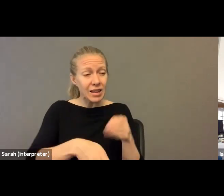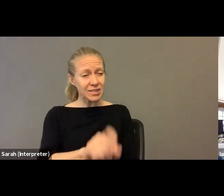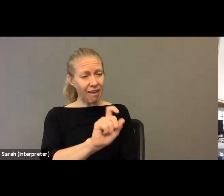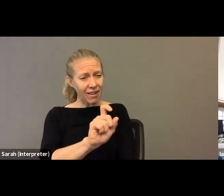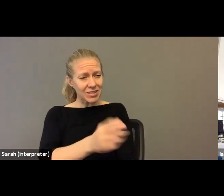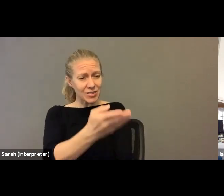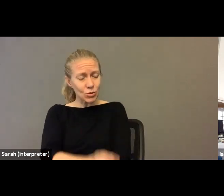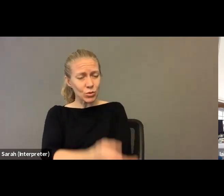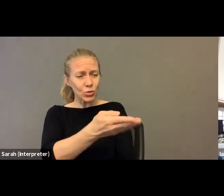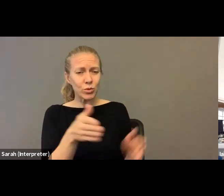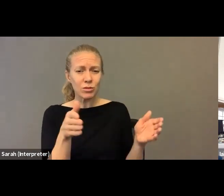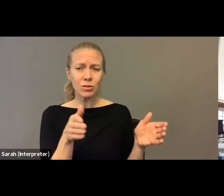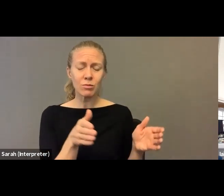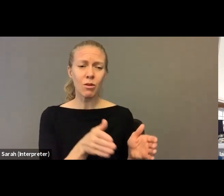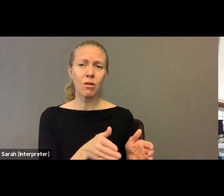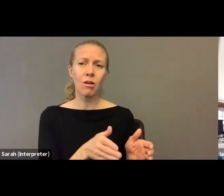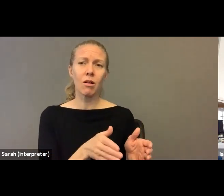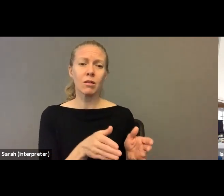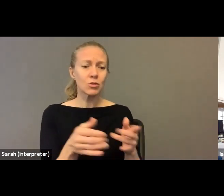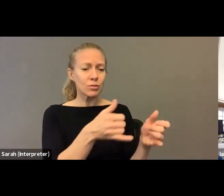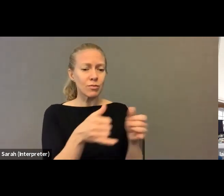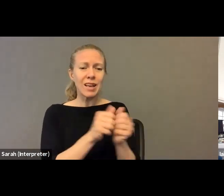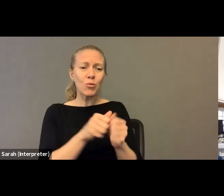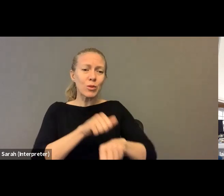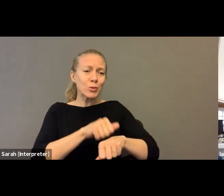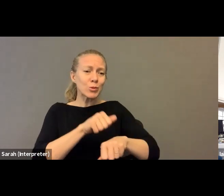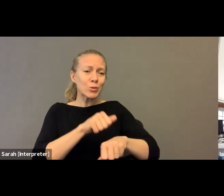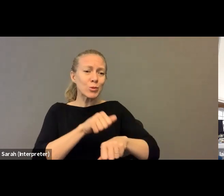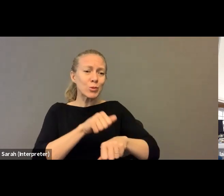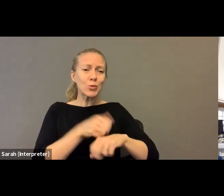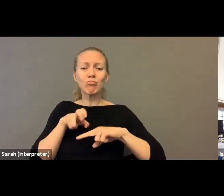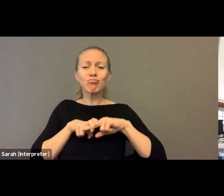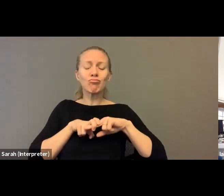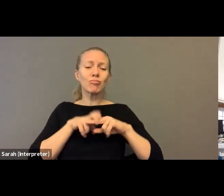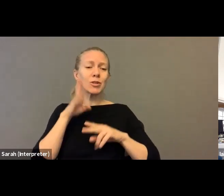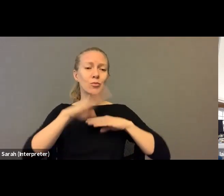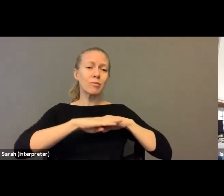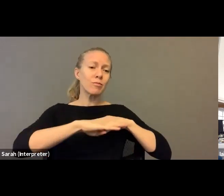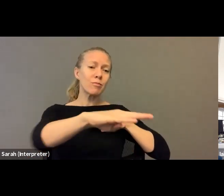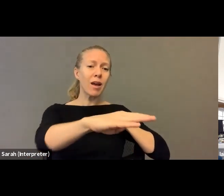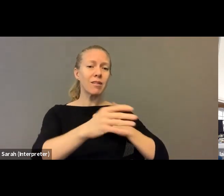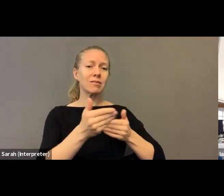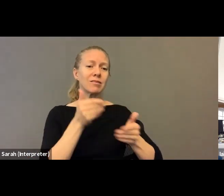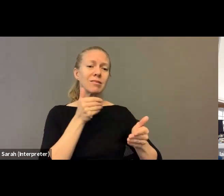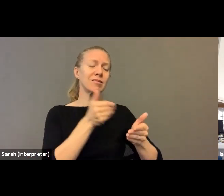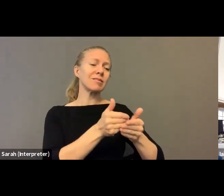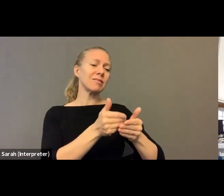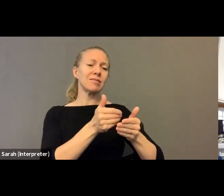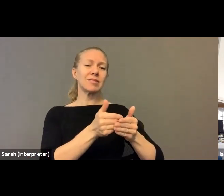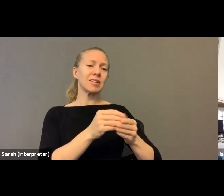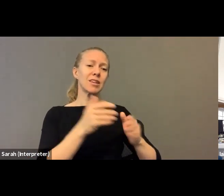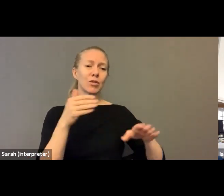small, playing with a stone on your bedspread at the edge of the ocean.